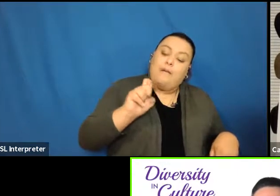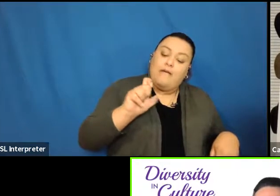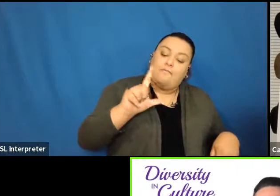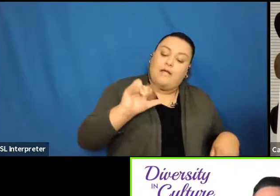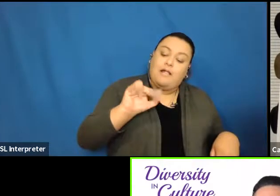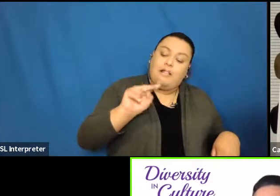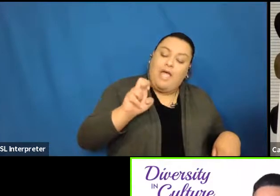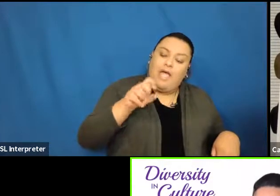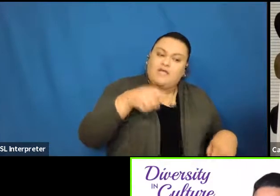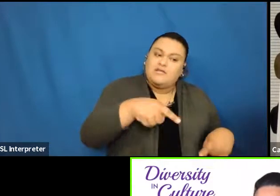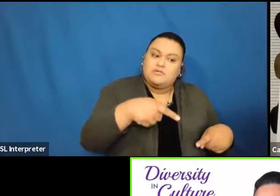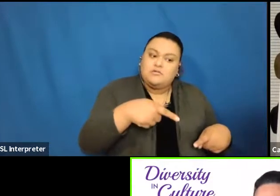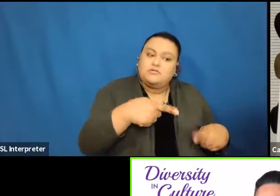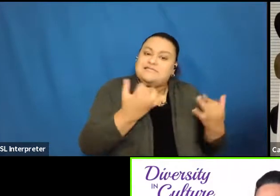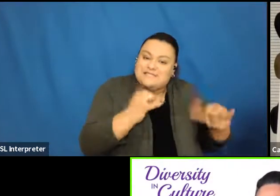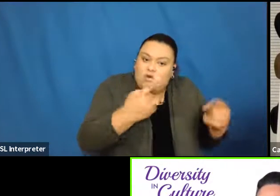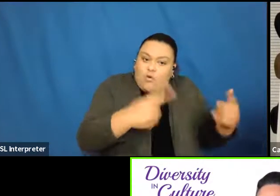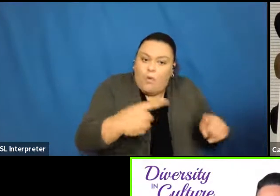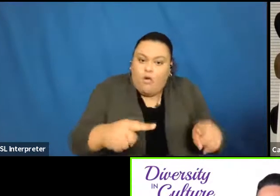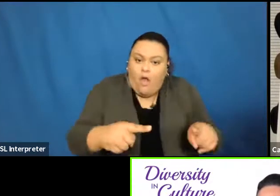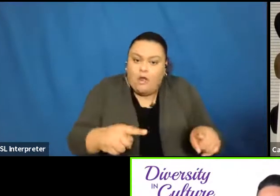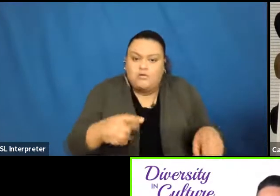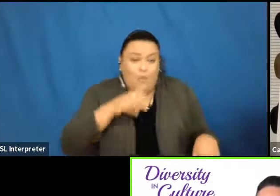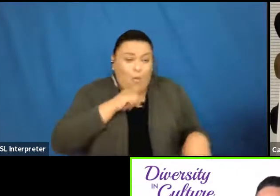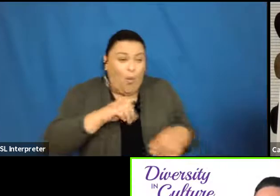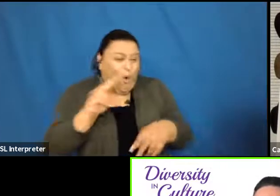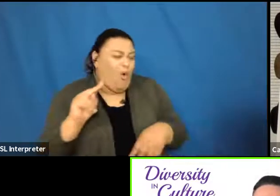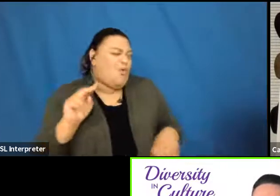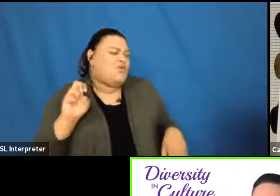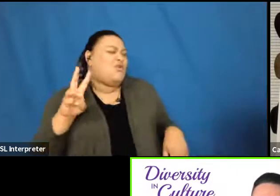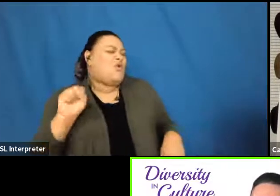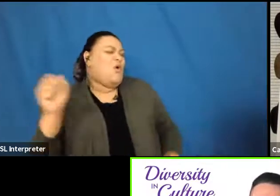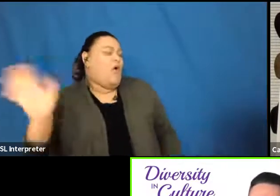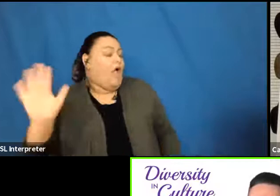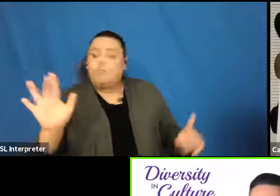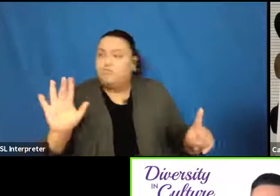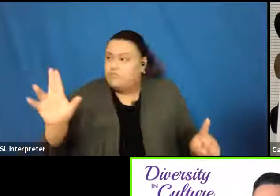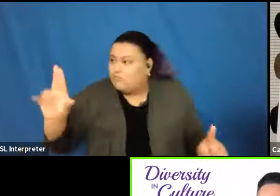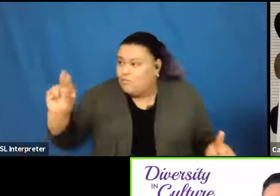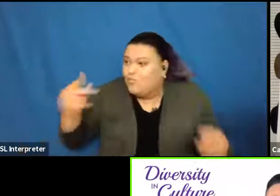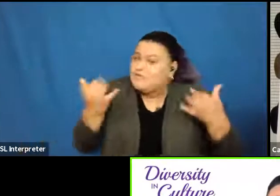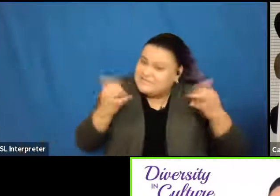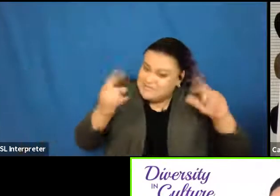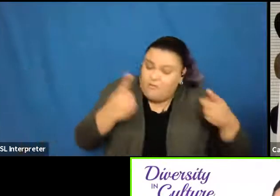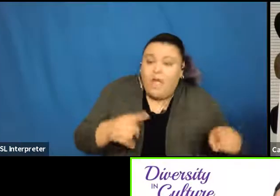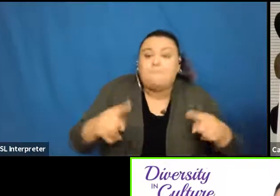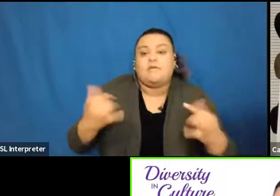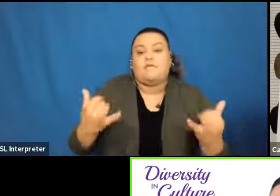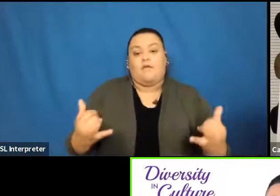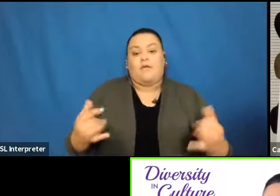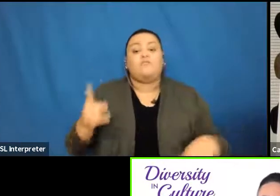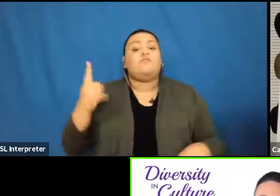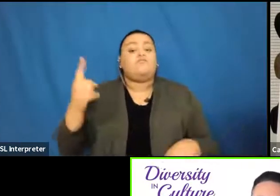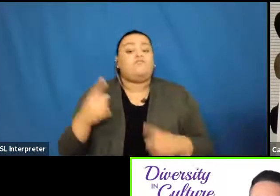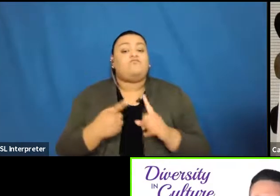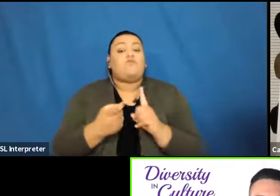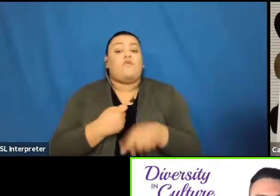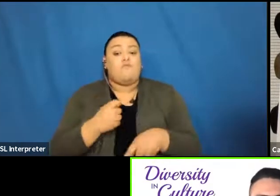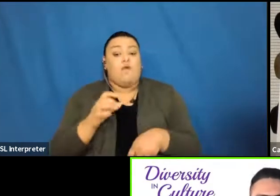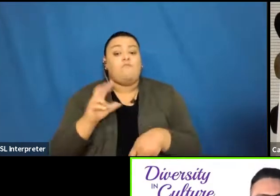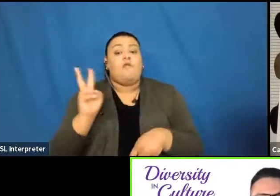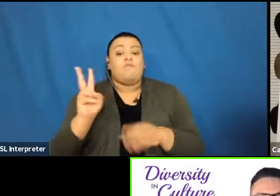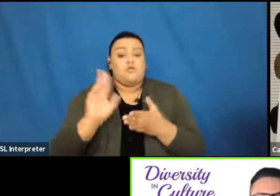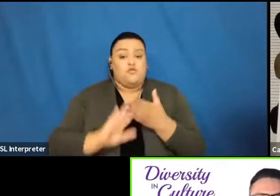old news. Yes, but it's still current. It's still important, right? So we have another question. This is from our Ventura College librarian, Peter Setzi. Thank you for